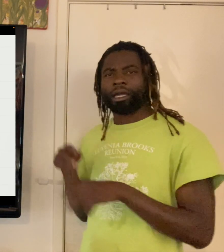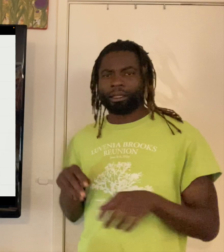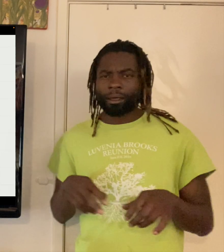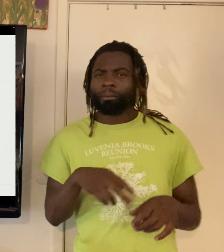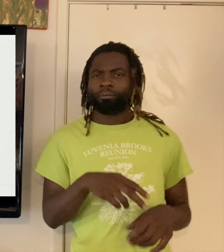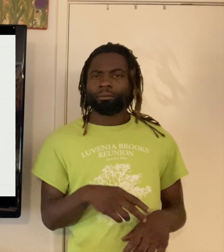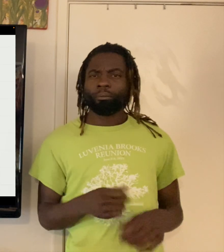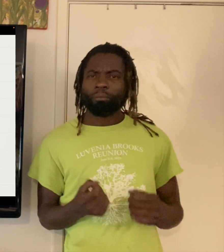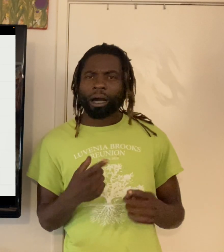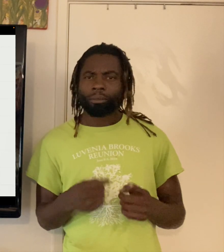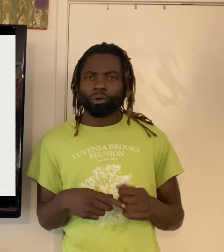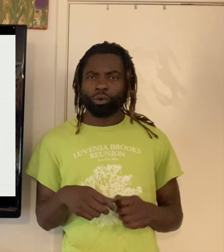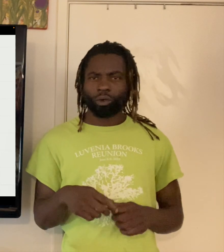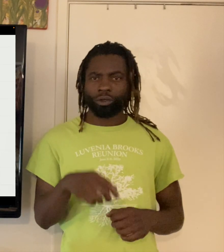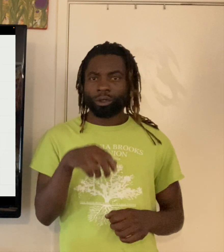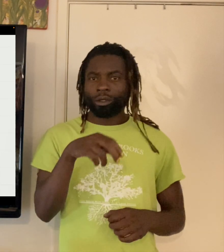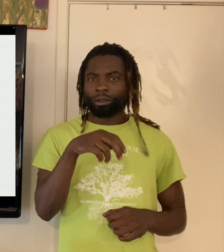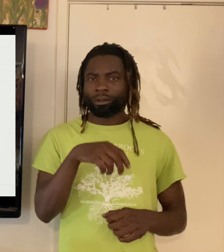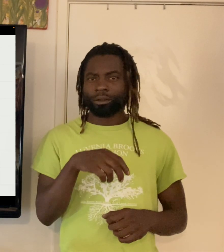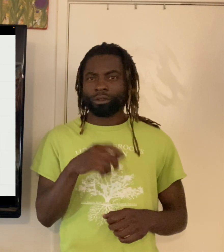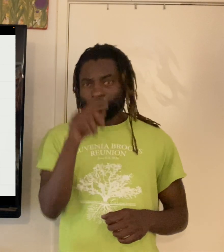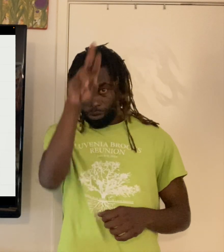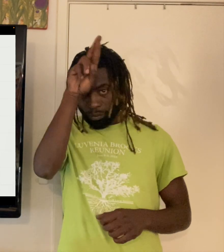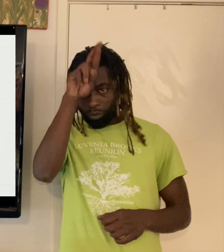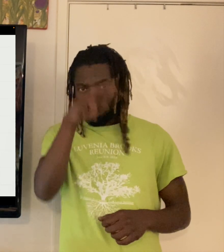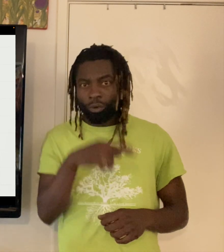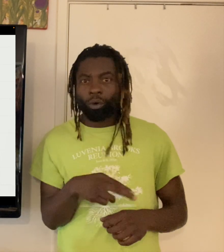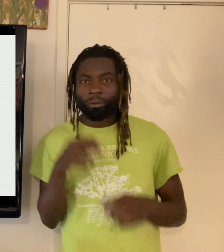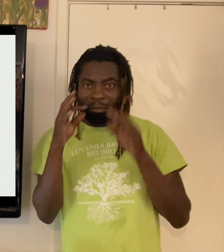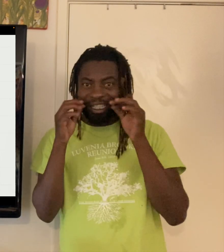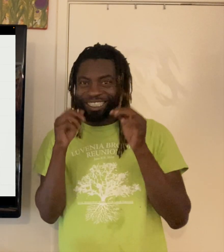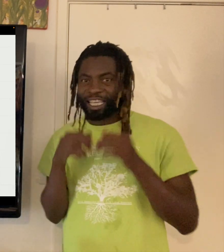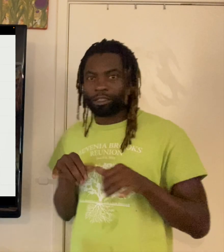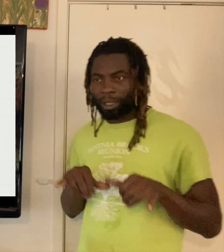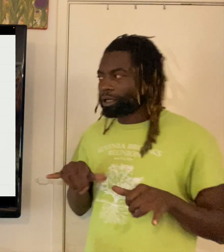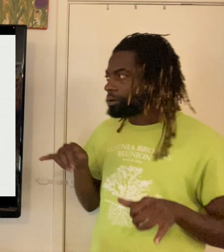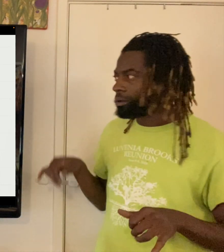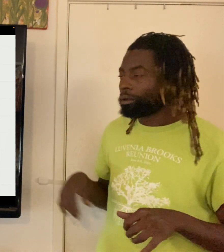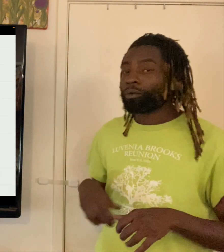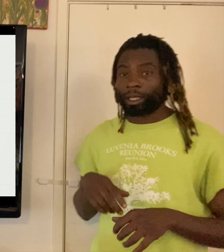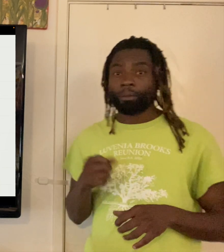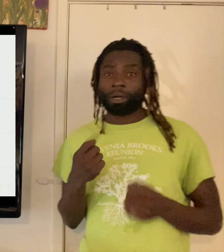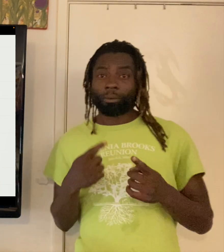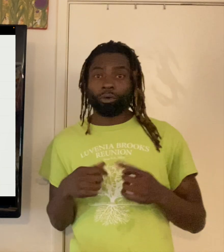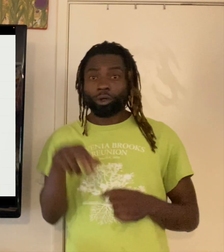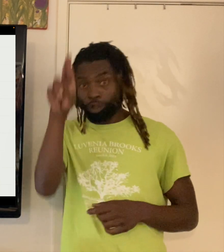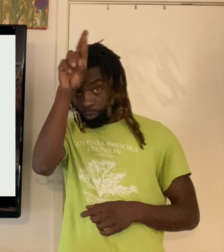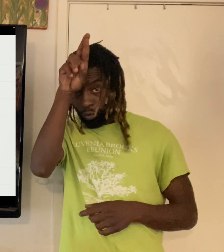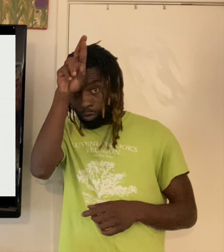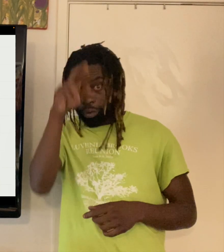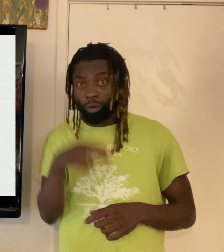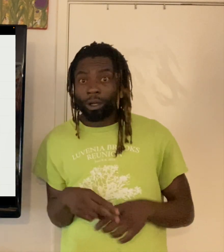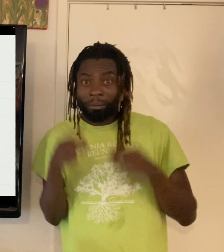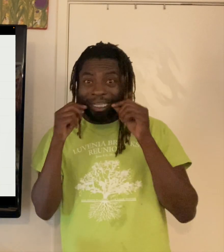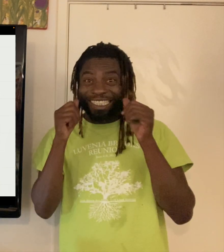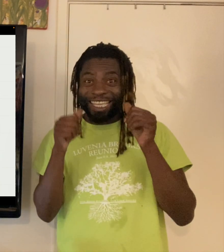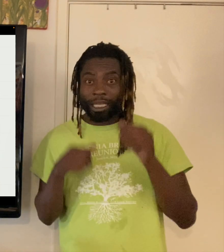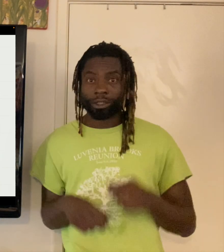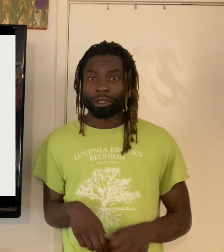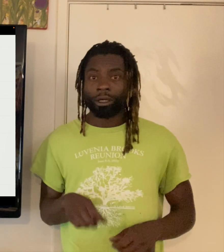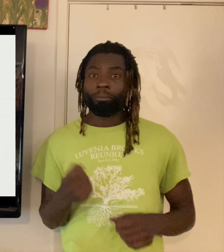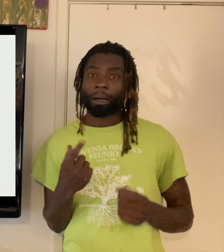unicorn, mustache pattern would look like too. Ready? Okay, go. Popcorn, unicorn,